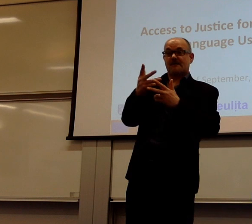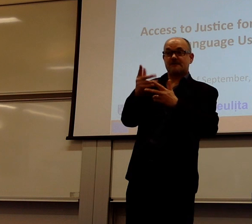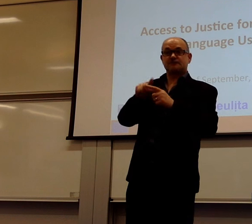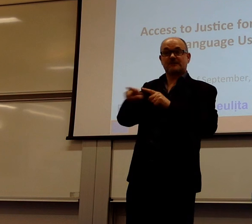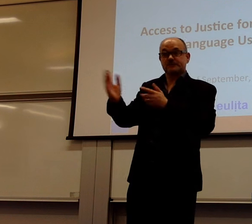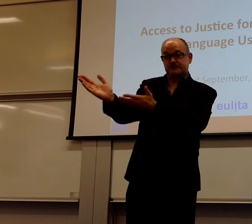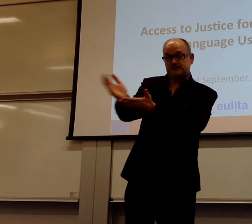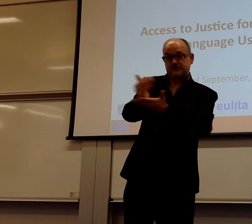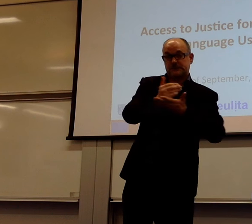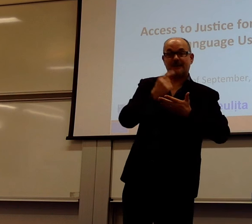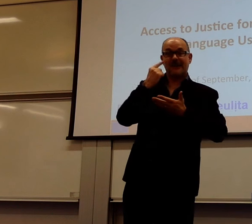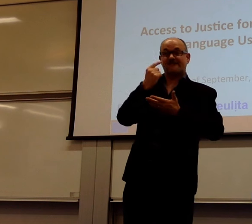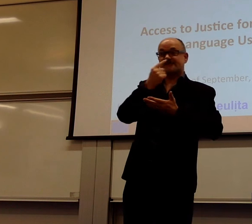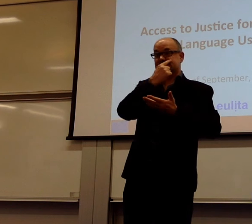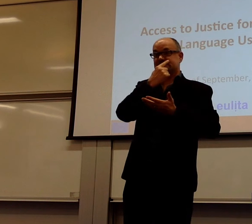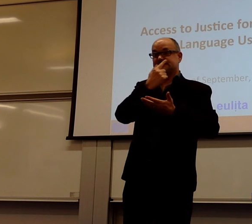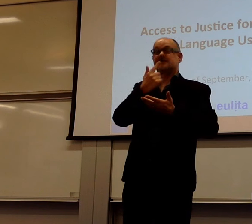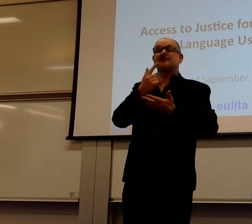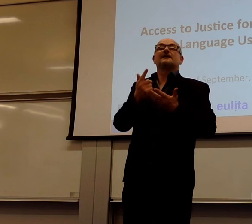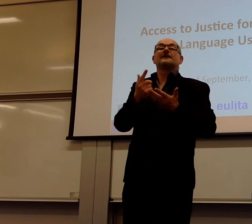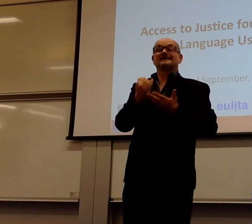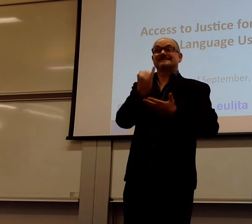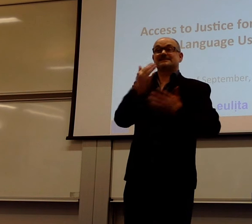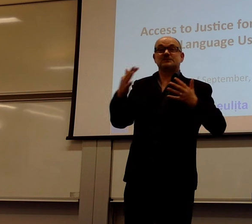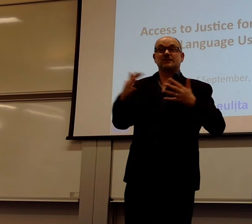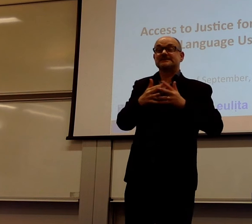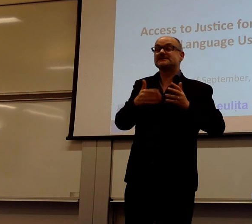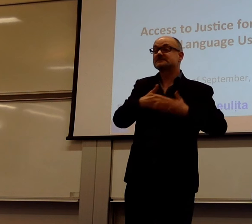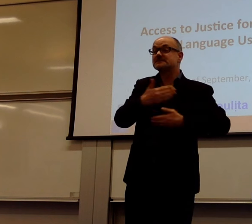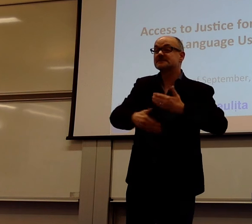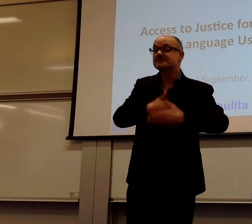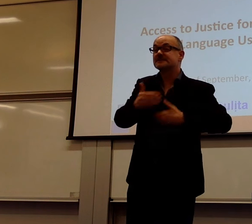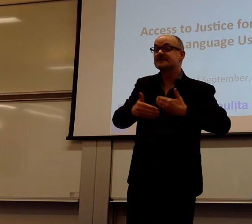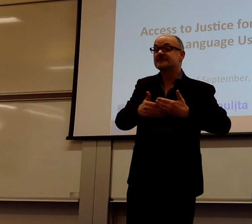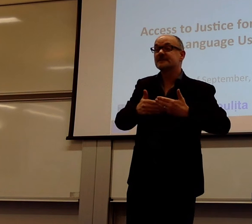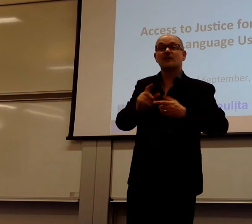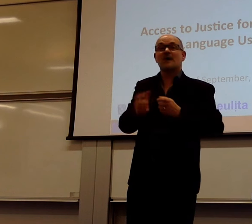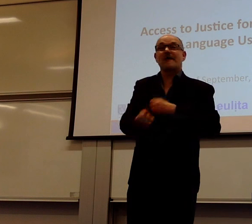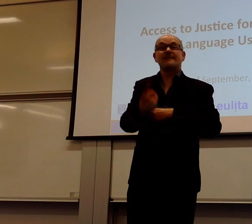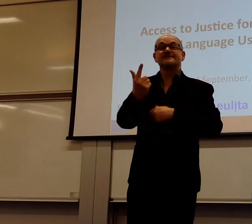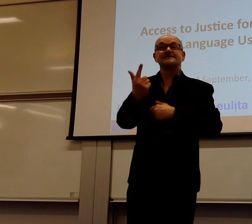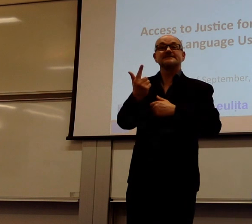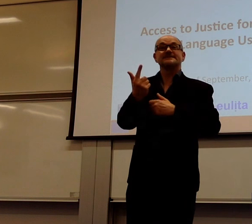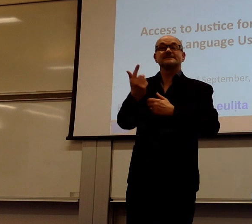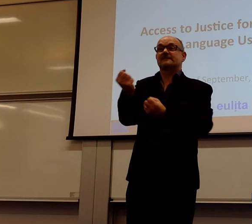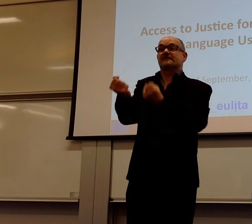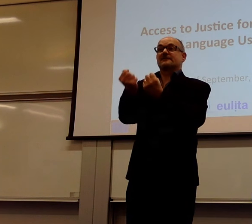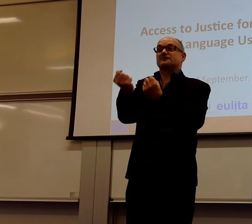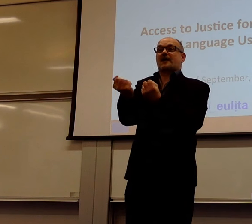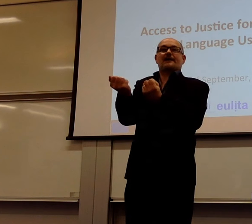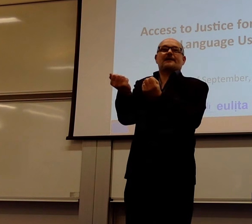And in the observations and the collection of data and evidence over those 6 weeks,